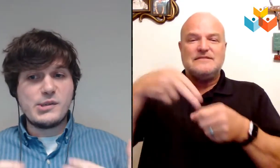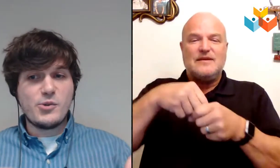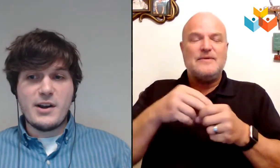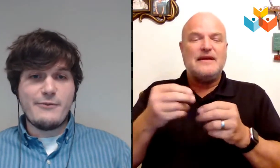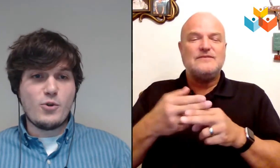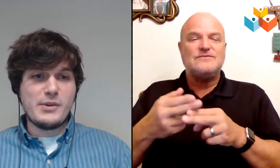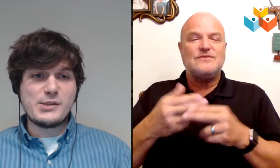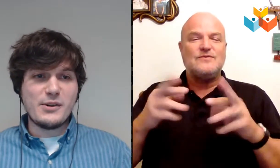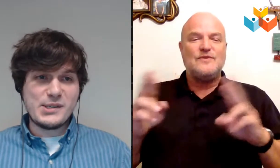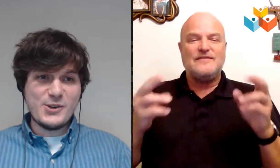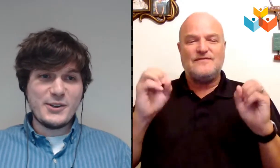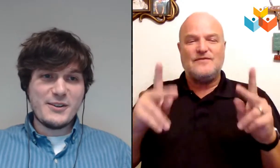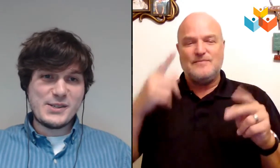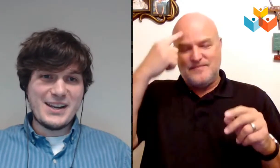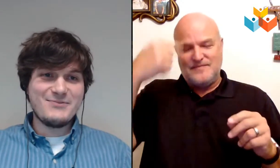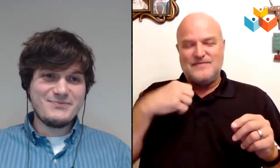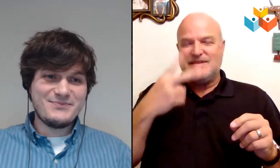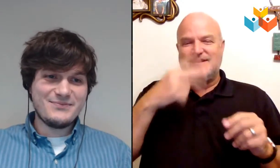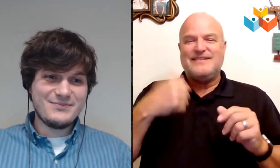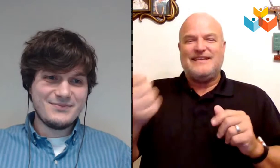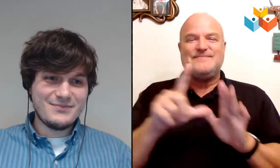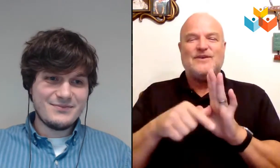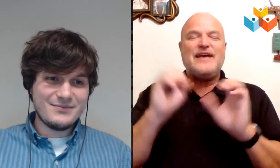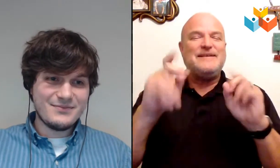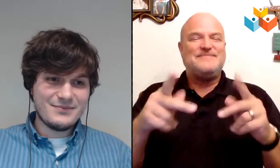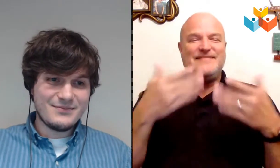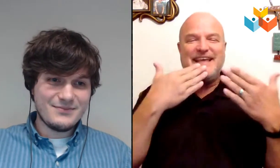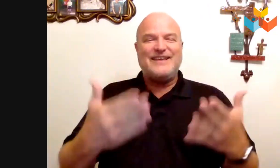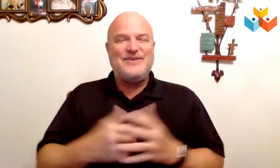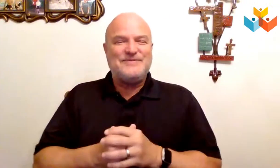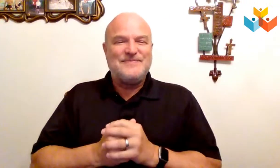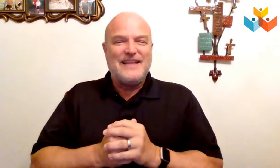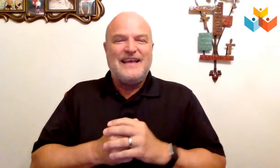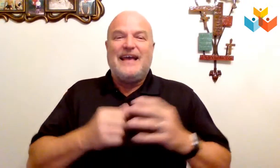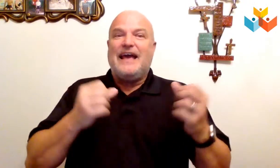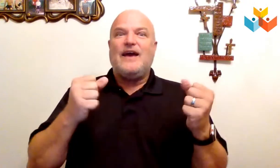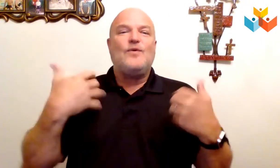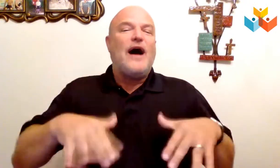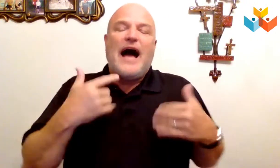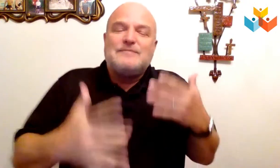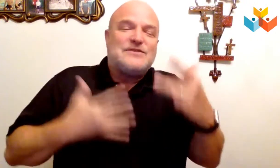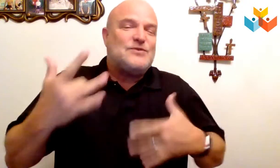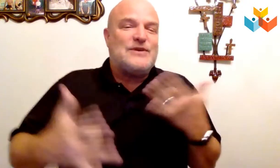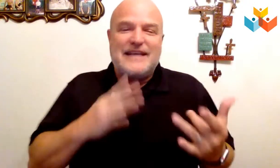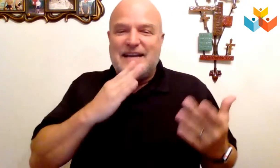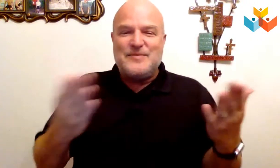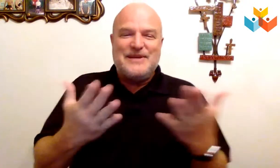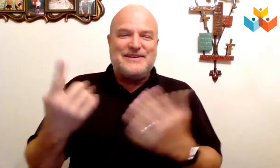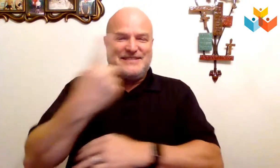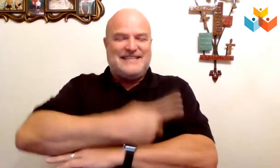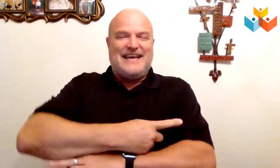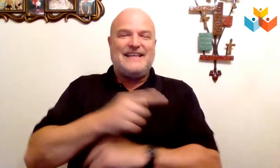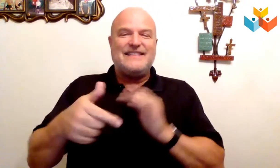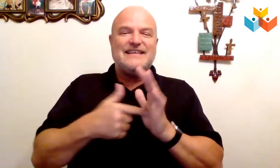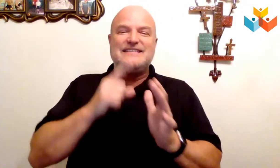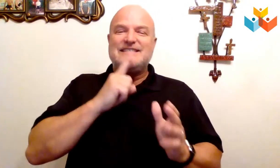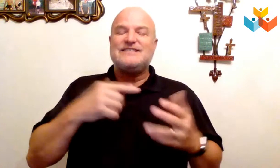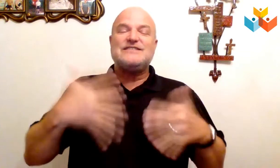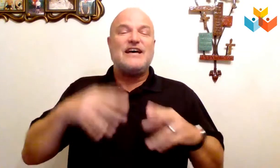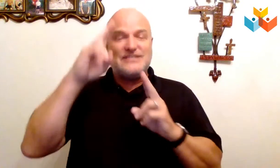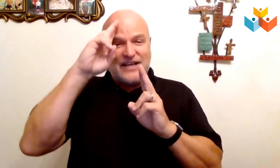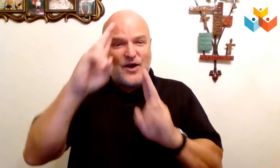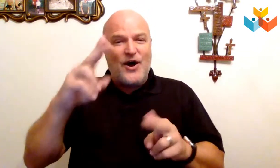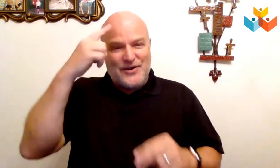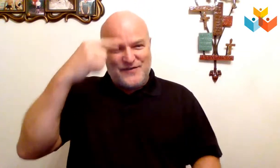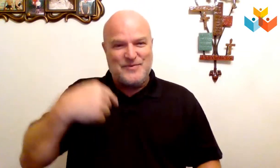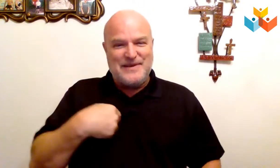as soon as you're ready for me. So I'll see you on the other side. Okay. Thank you. And I'm just so excited to be here today. This